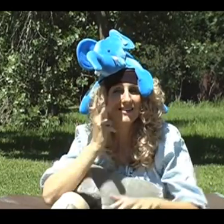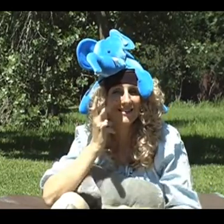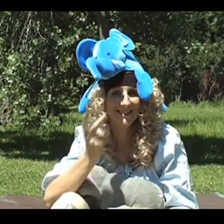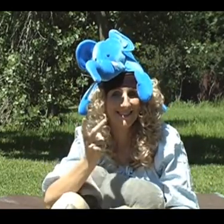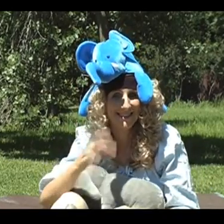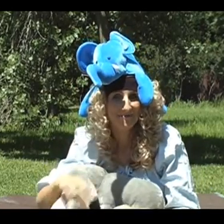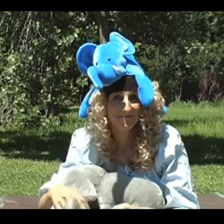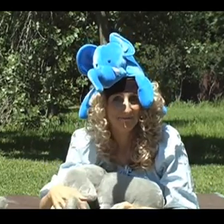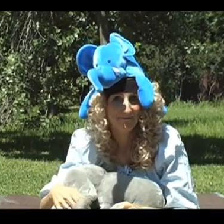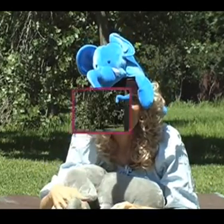did they see?